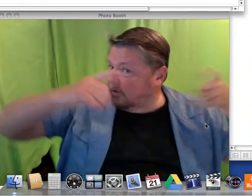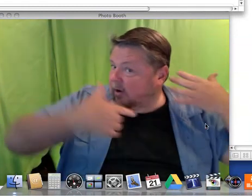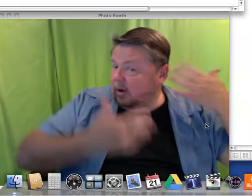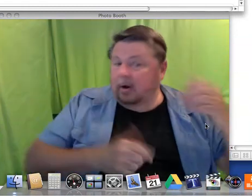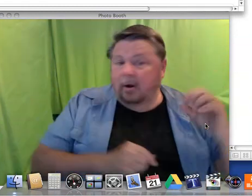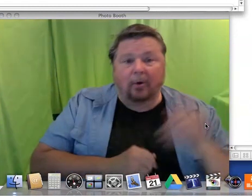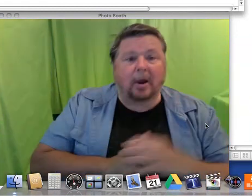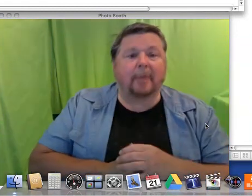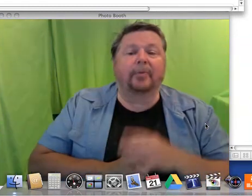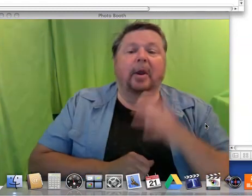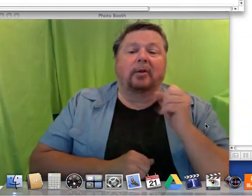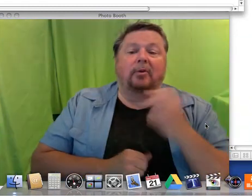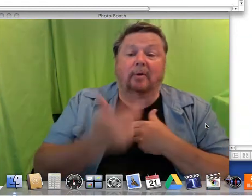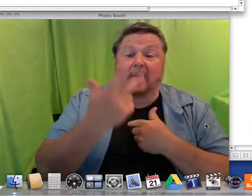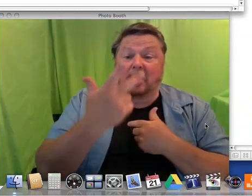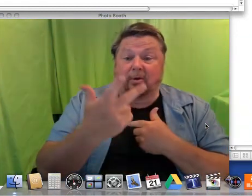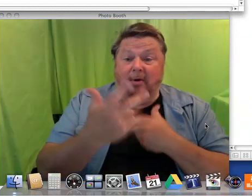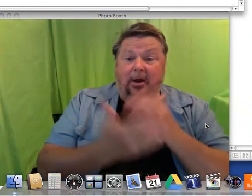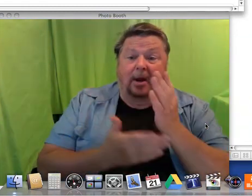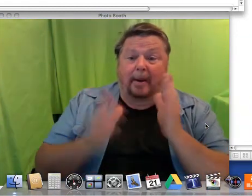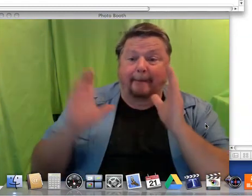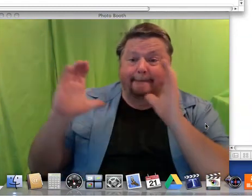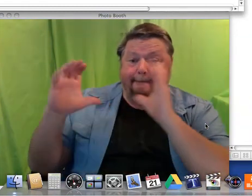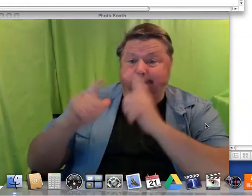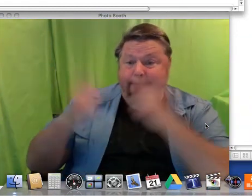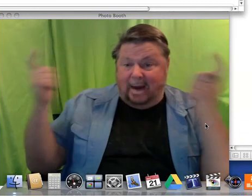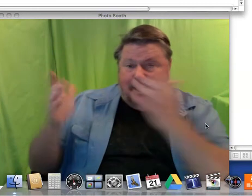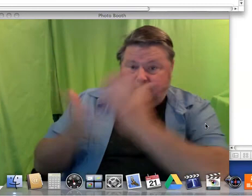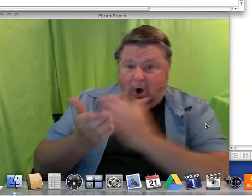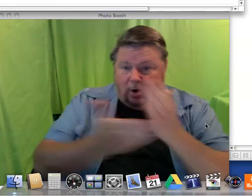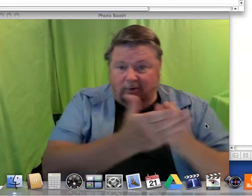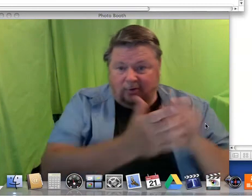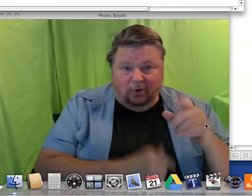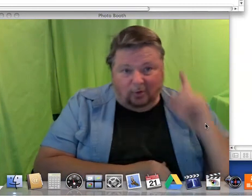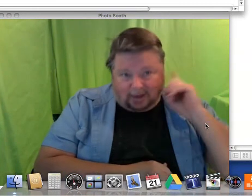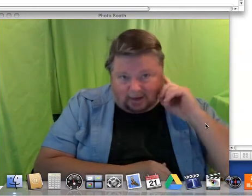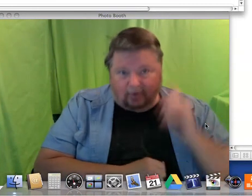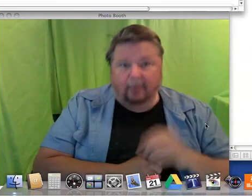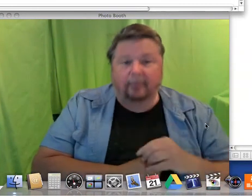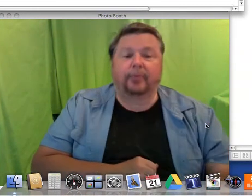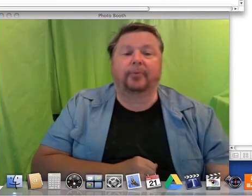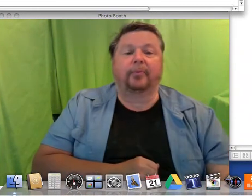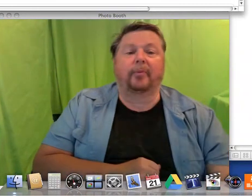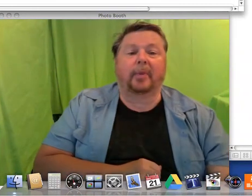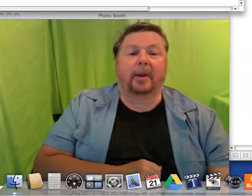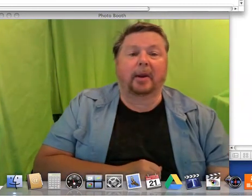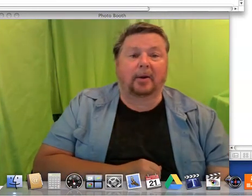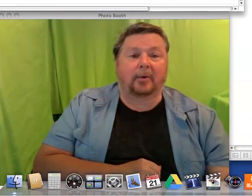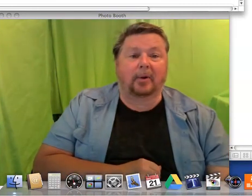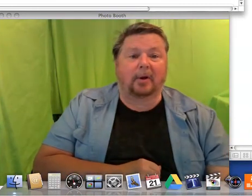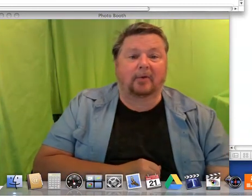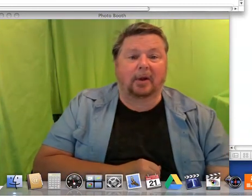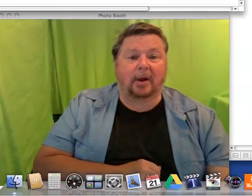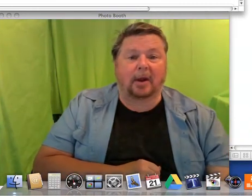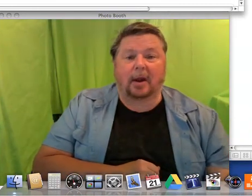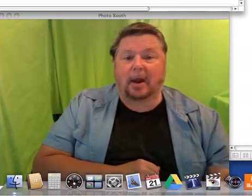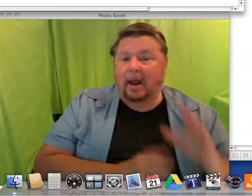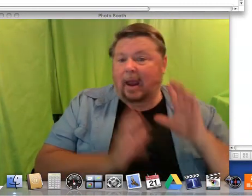ear. Okay, so you have three main parts to the ear. We have